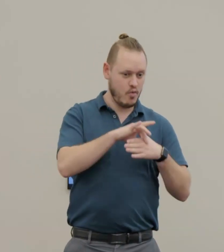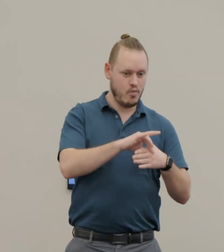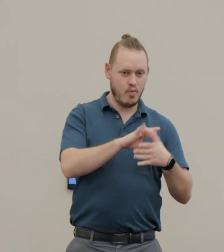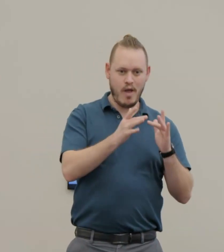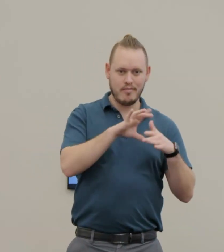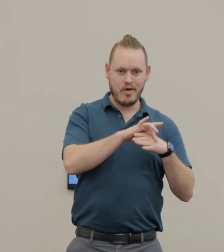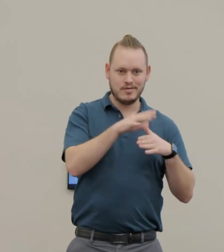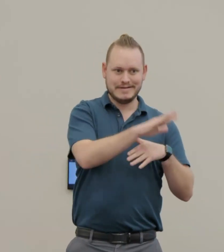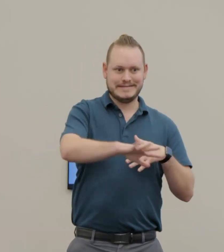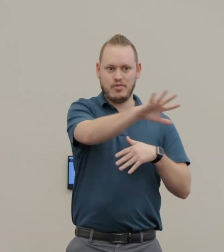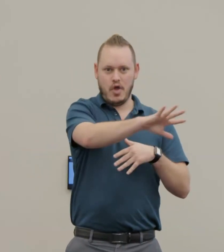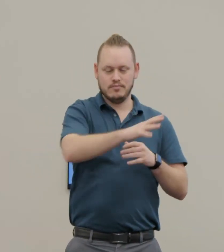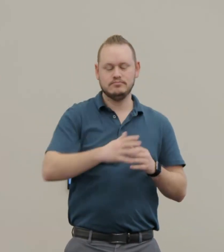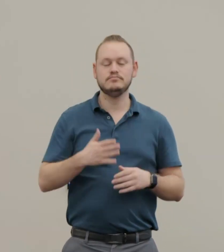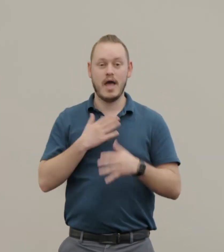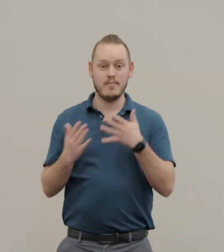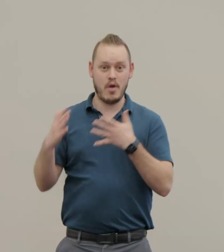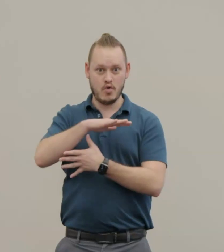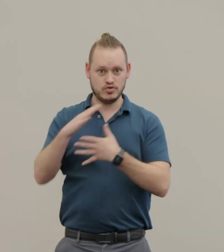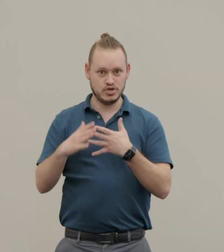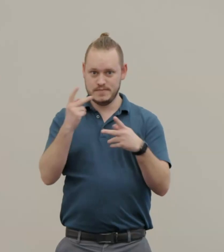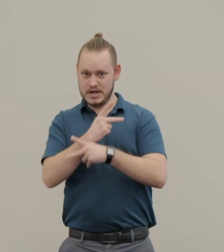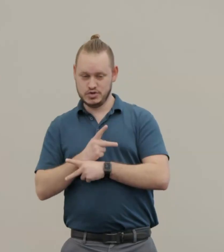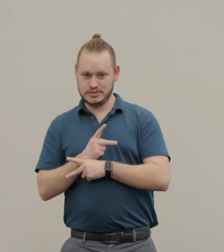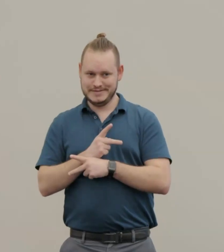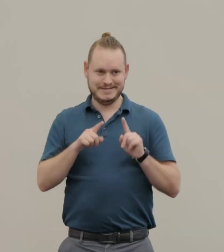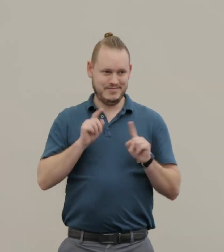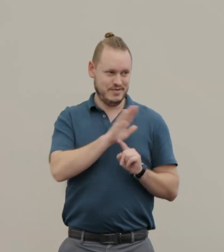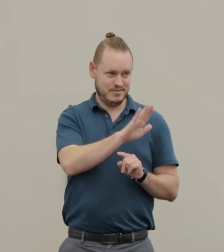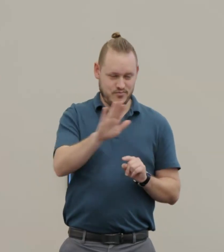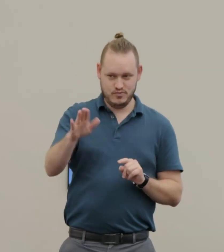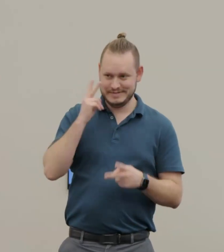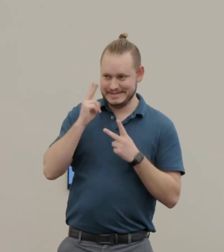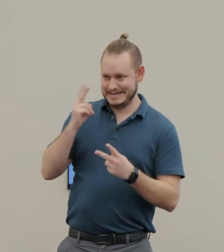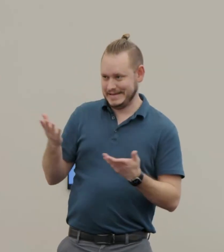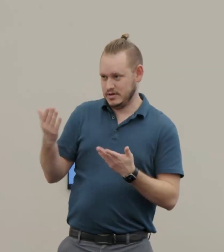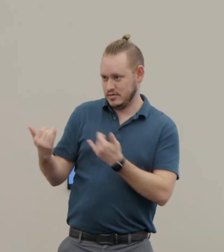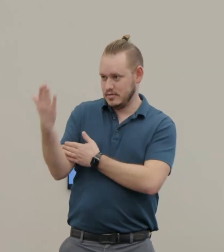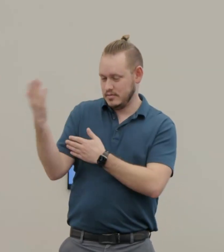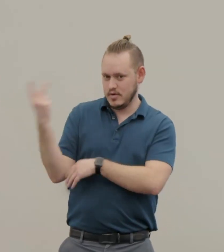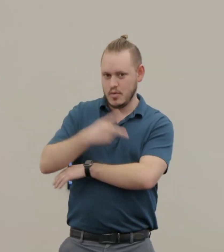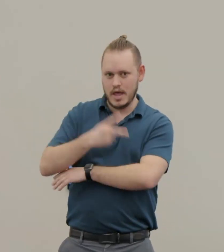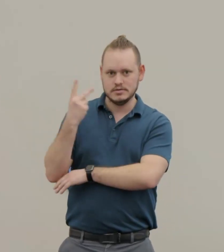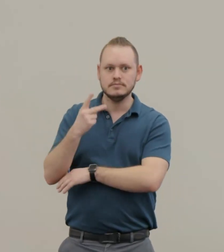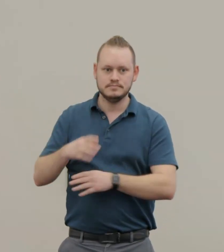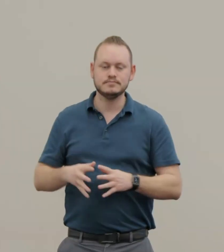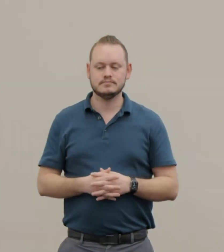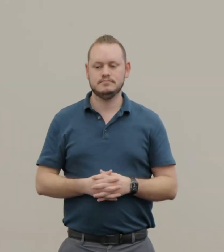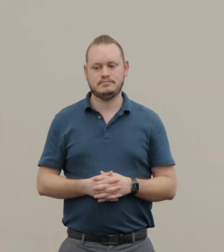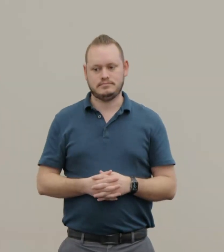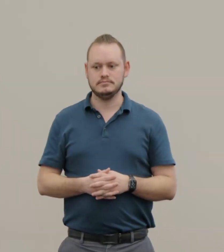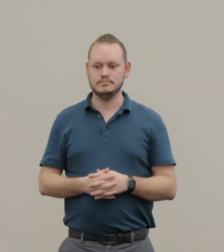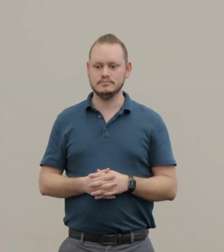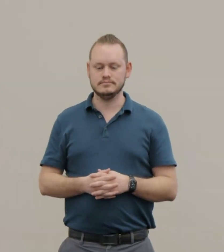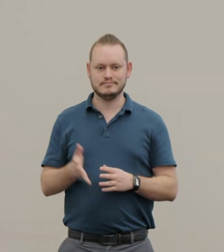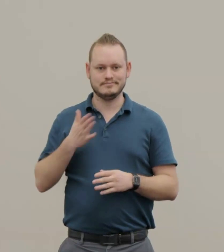there. My prioritization metrics are going to be different than some of the other ones you've seen here in the last couple days. Again,